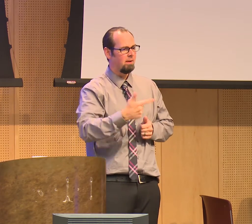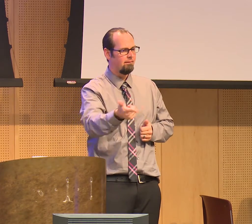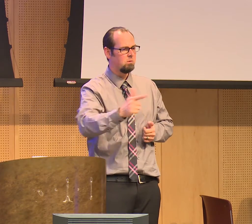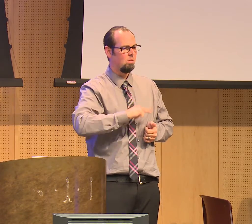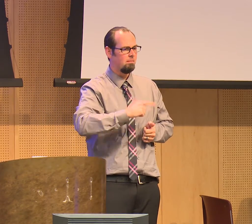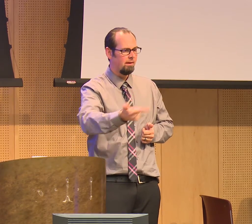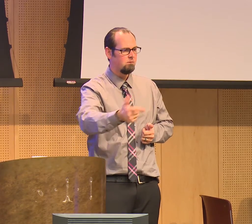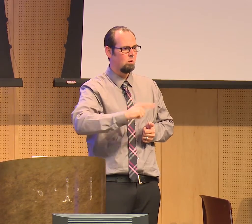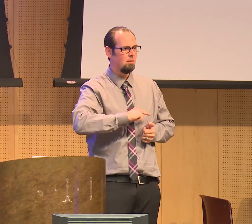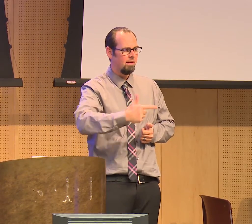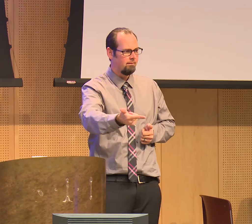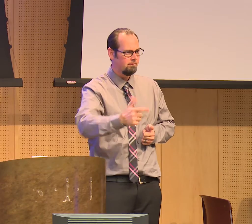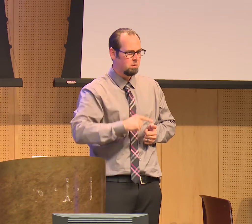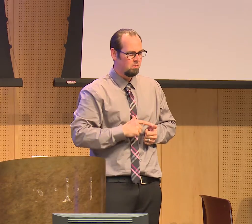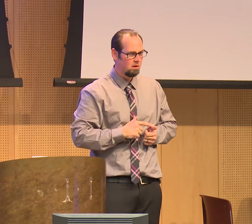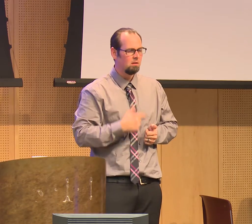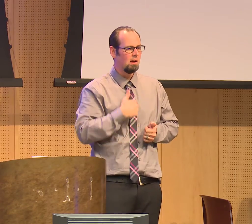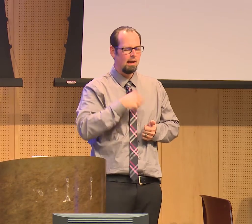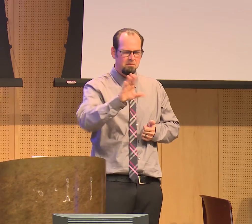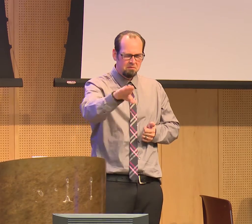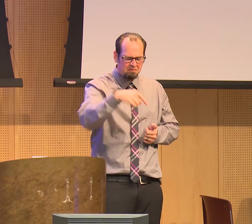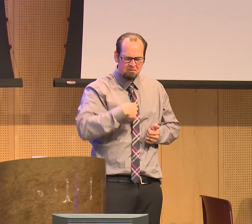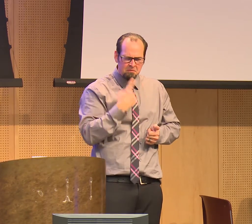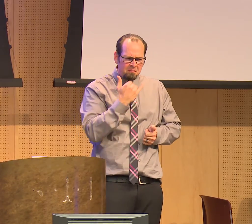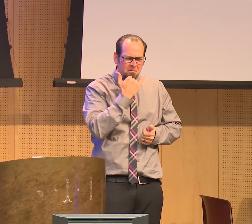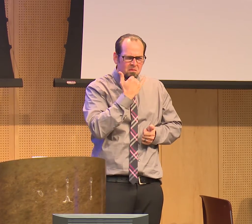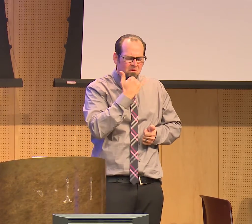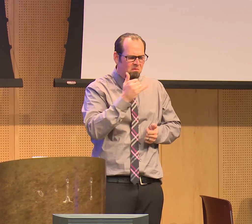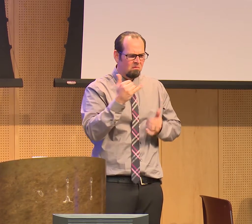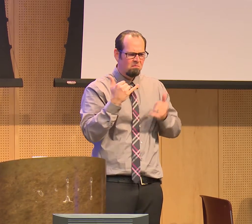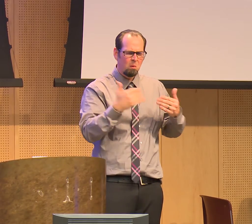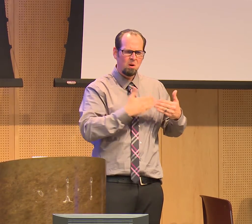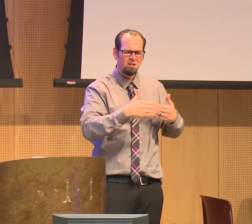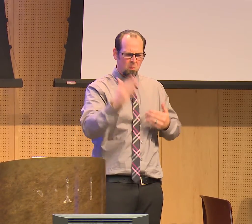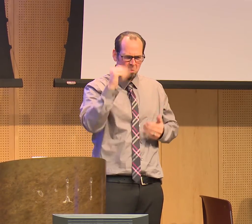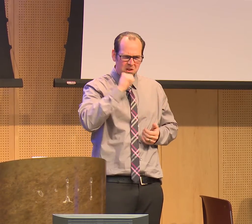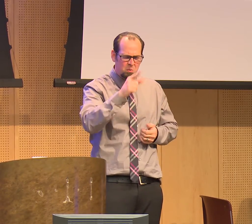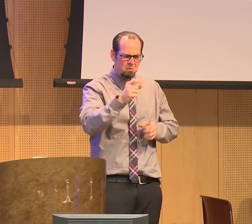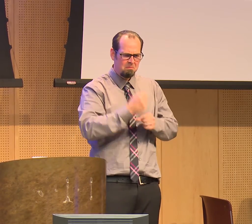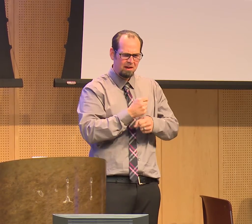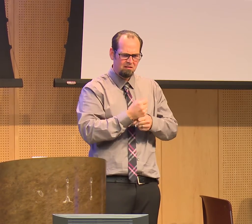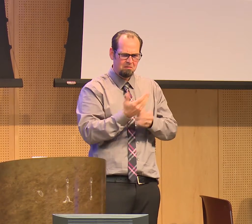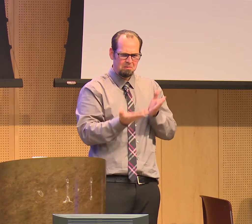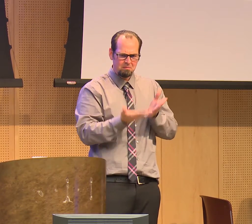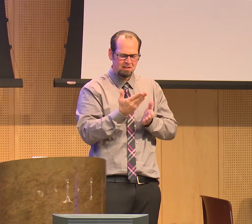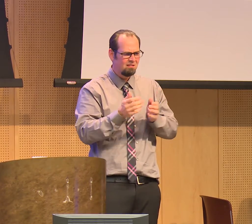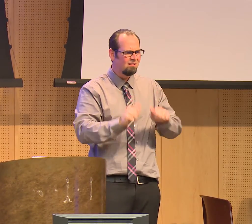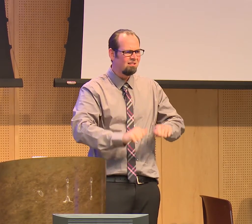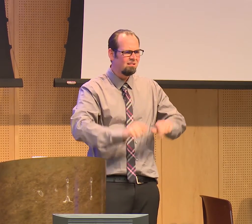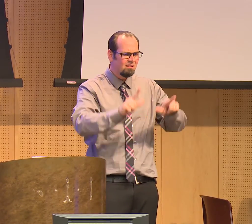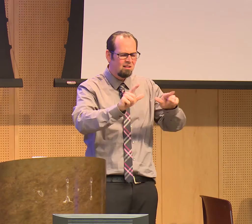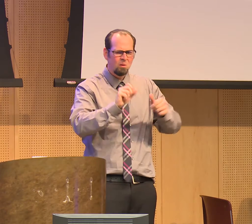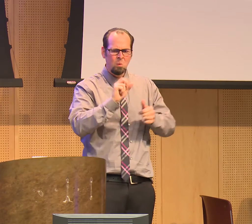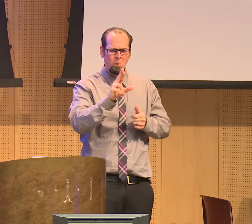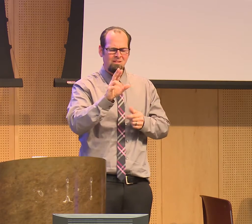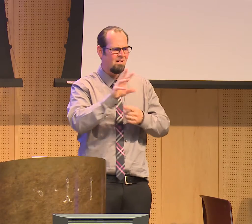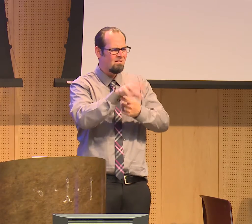We figured that we would text back and forth, and then it was decided, why don't we come up with a